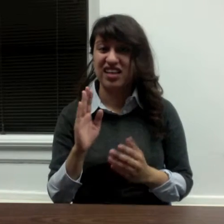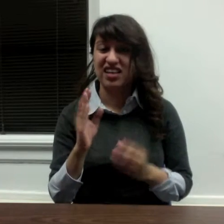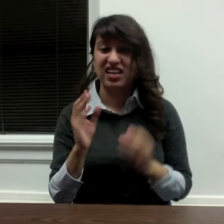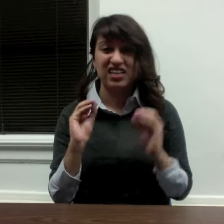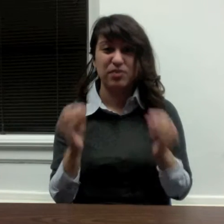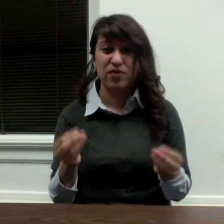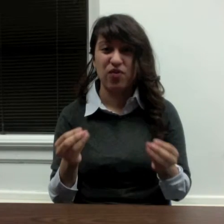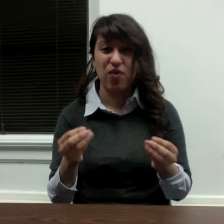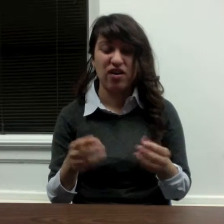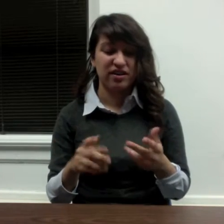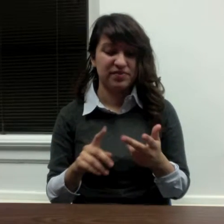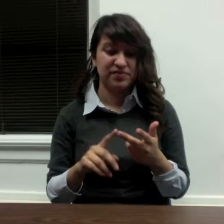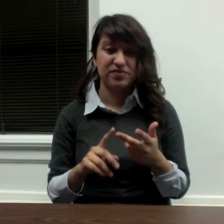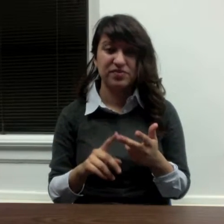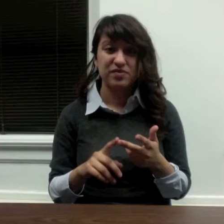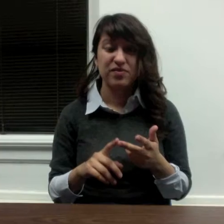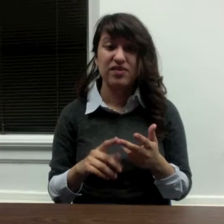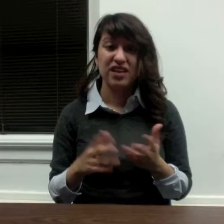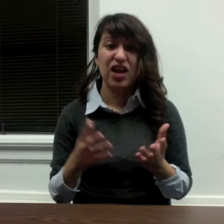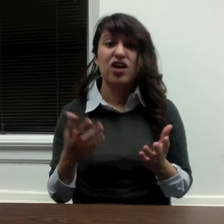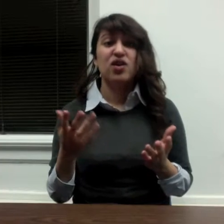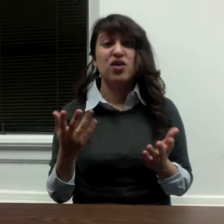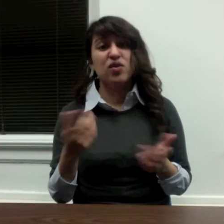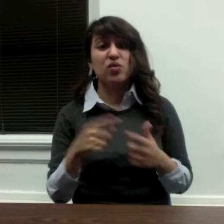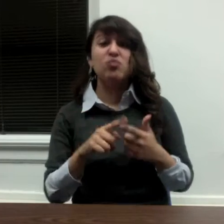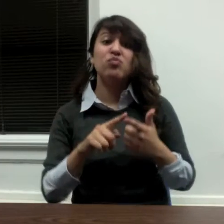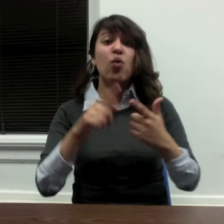an audience and bring more interpreters to the conference.